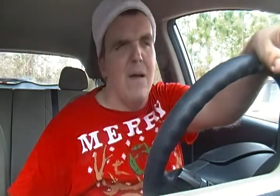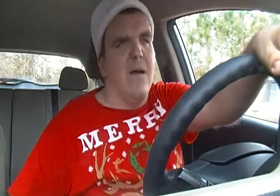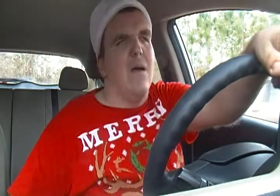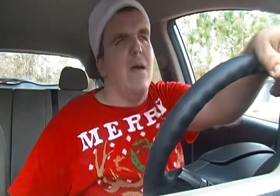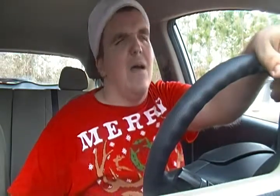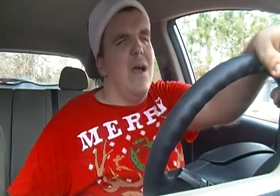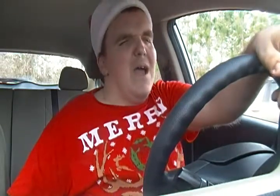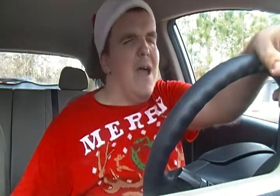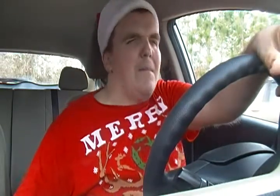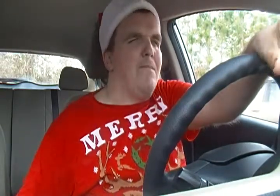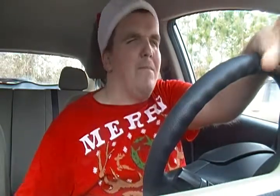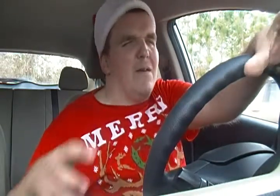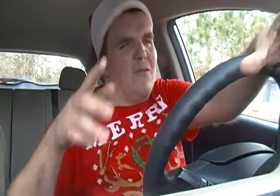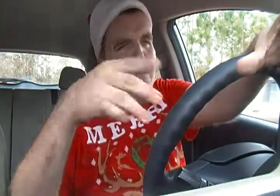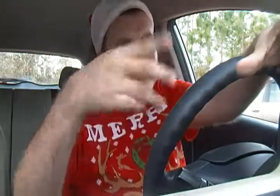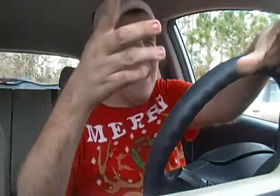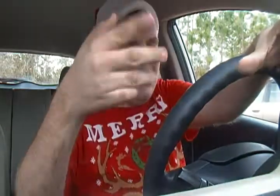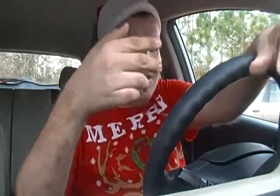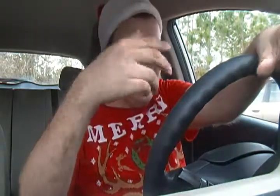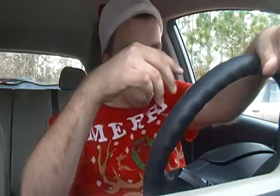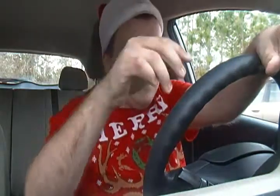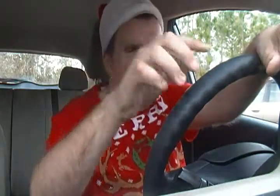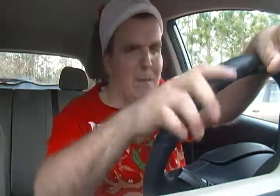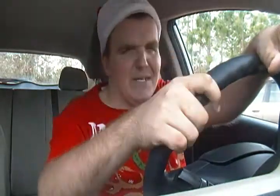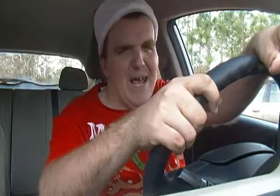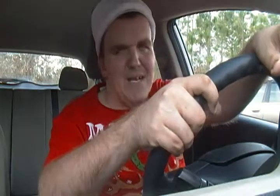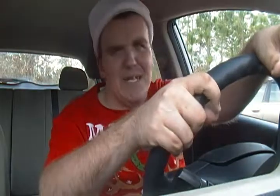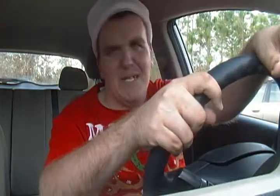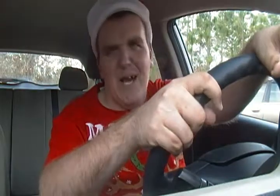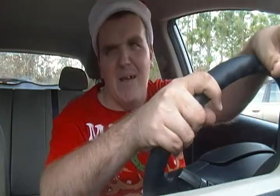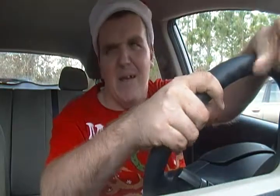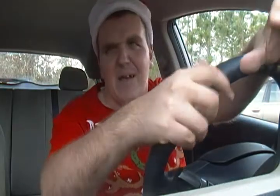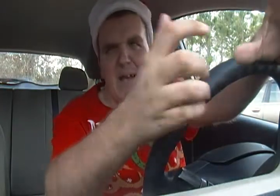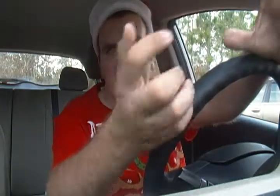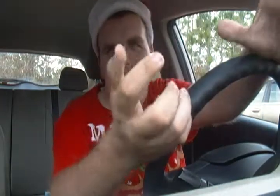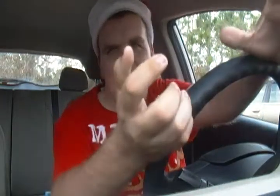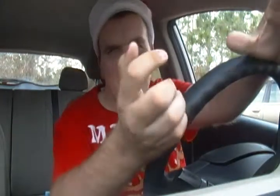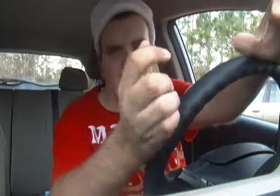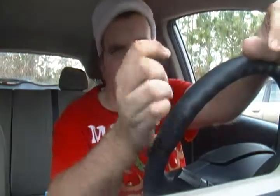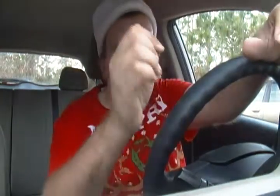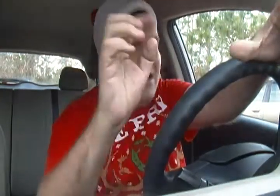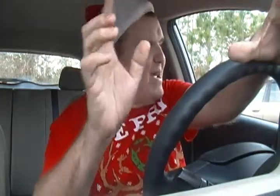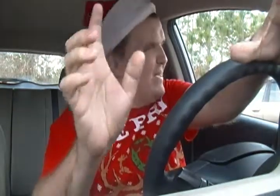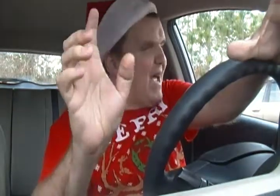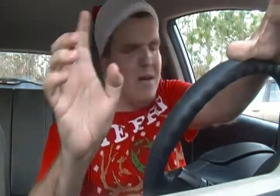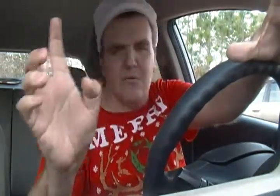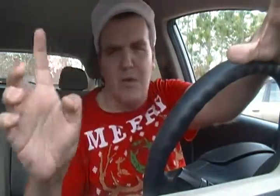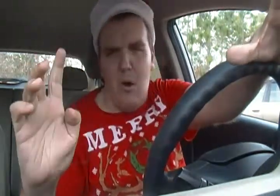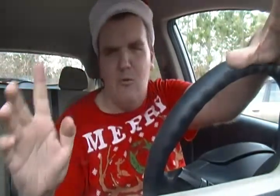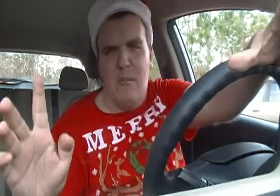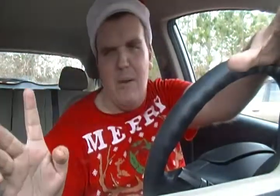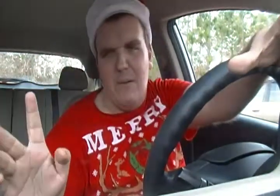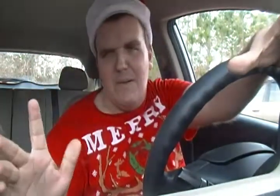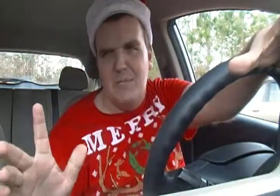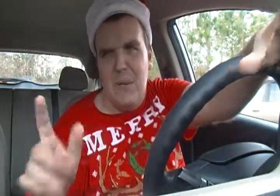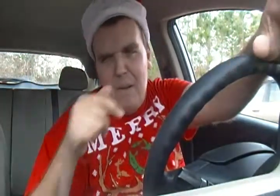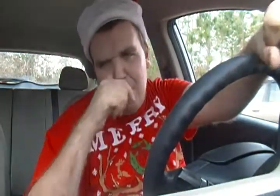and ralphie's out there helping his dad change the tire his dad oh yeah his dad owns an ocean mobile in this movie